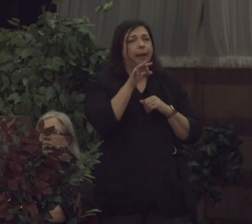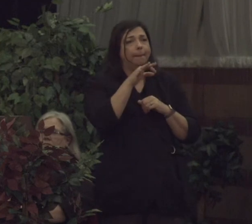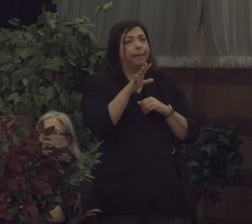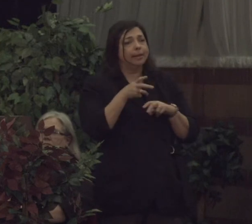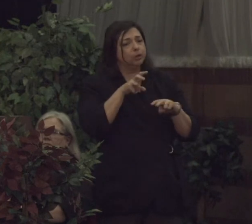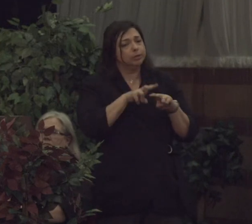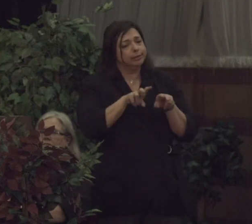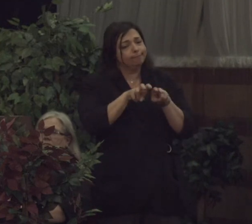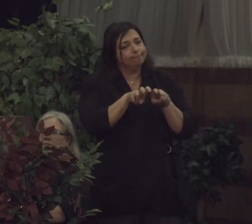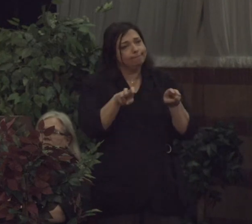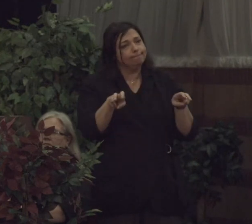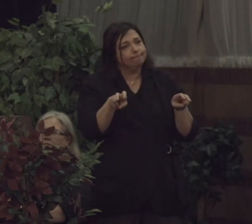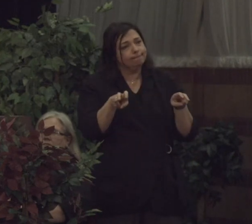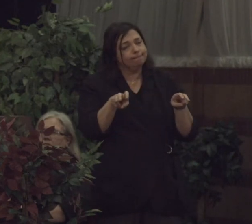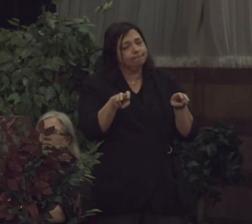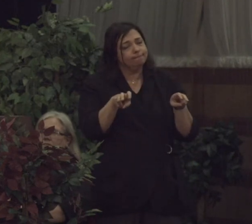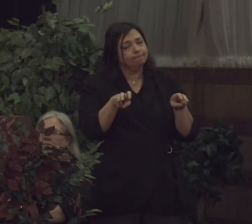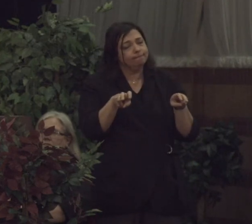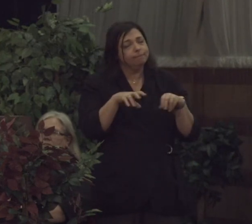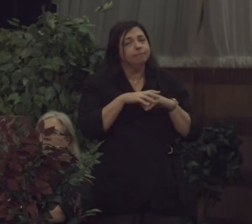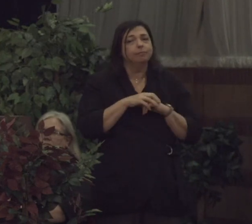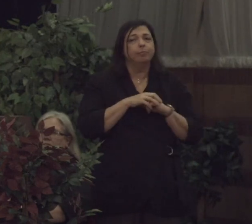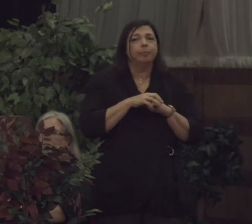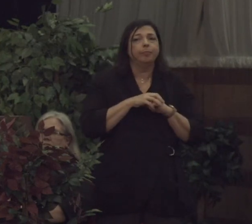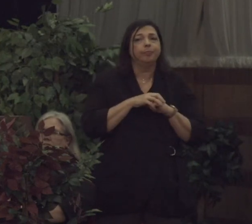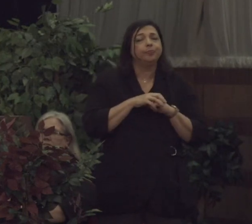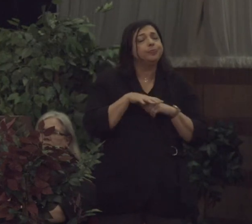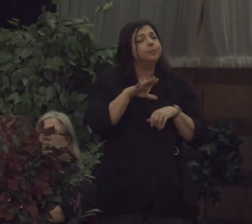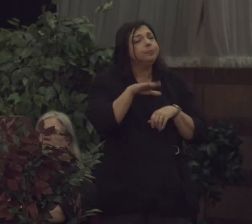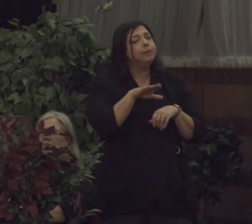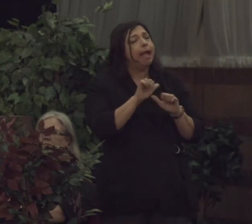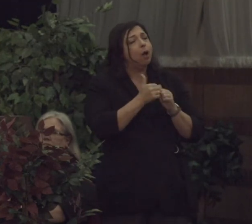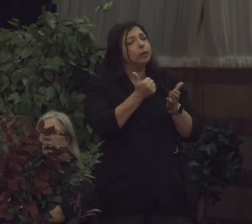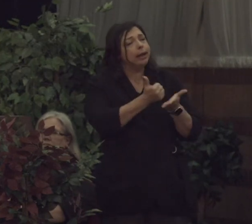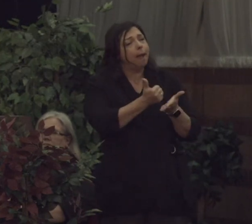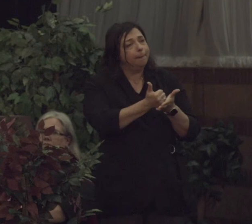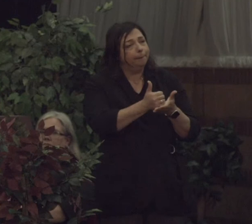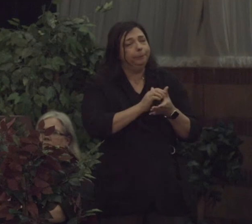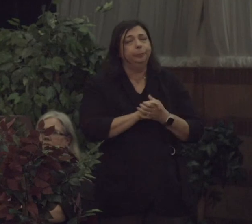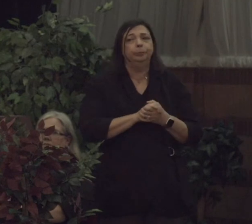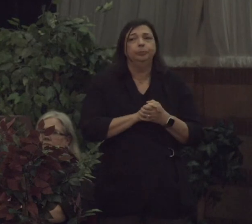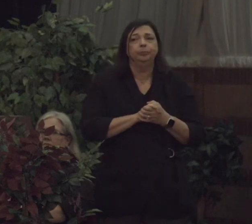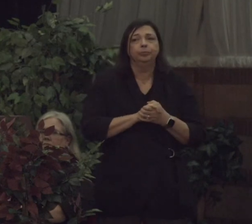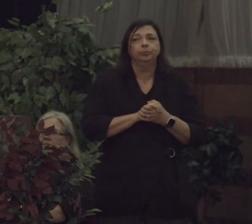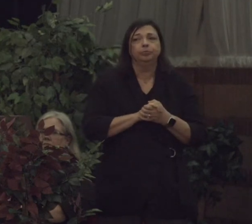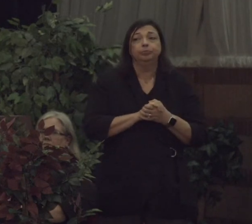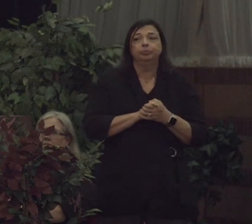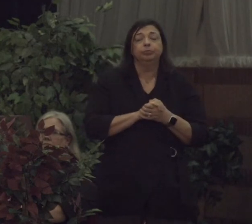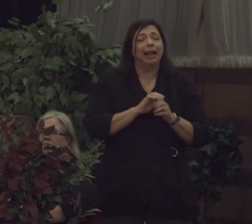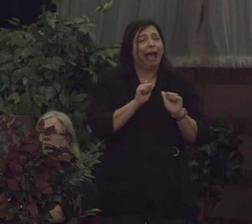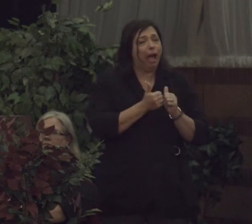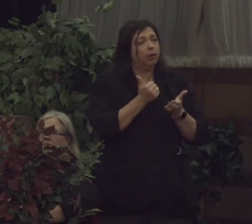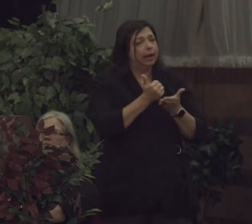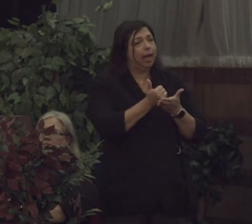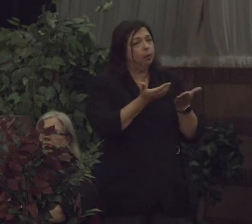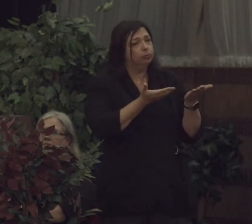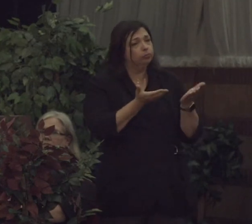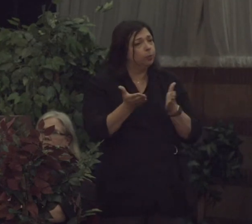on the couch next to Miss Mercy. Miss Mercy, how can I help you? How can I help you prepare for